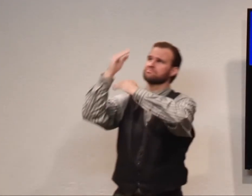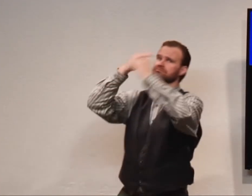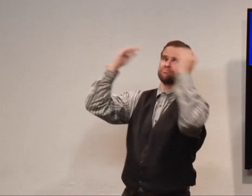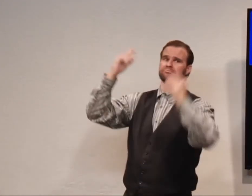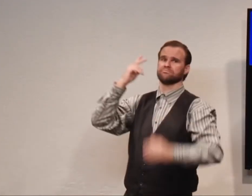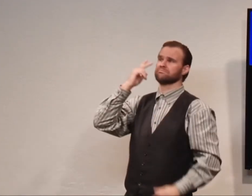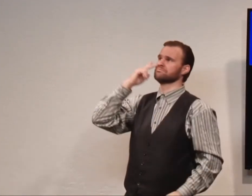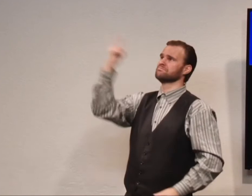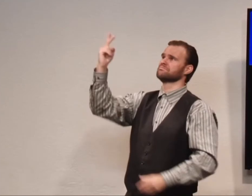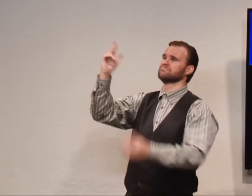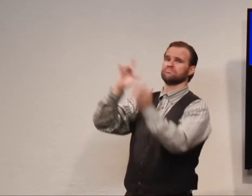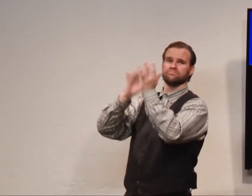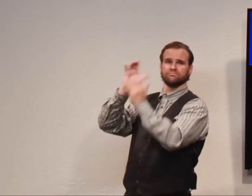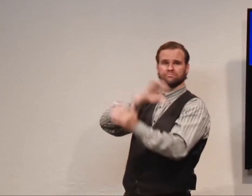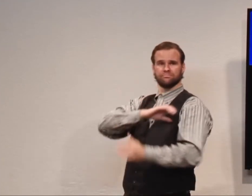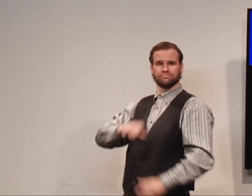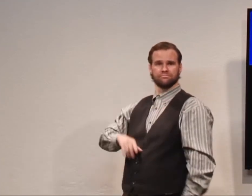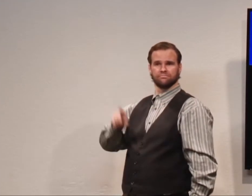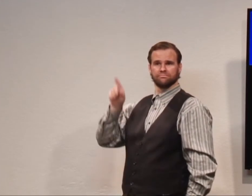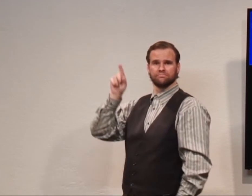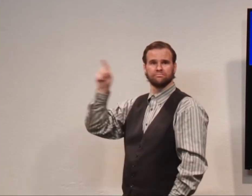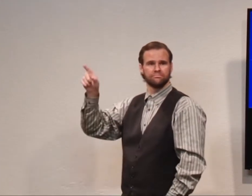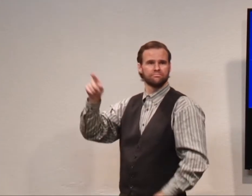Here's a drawing of what it might look like.